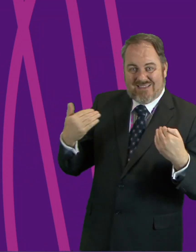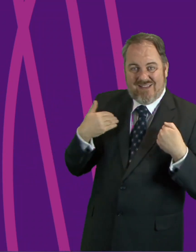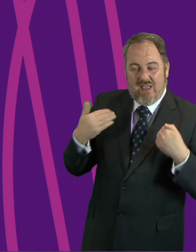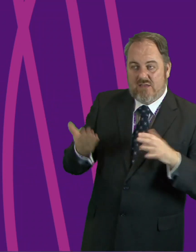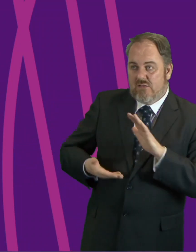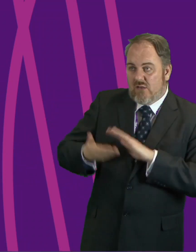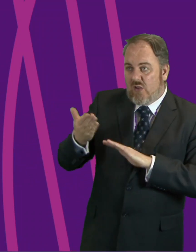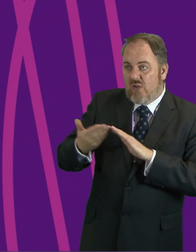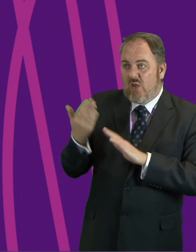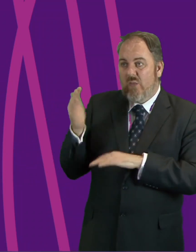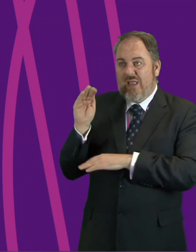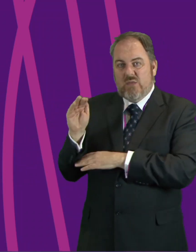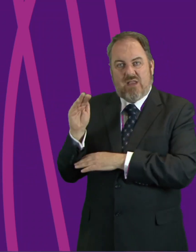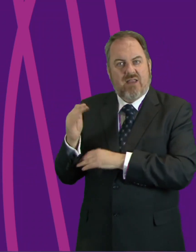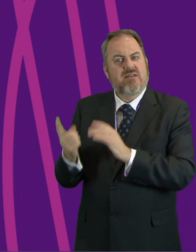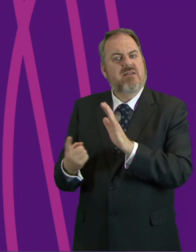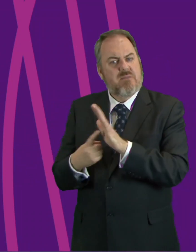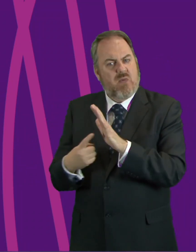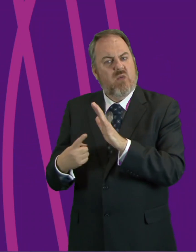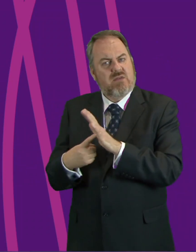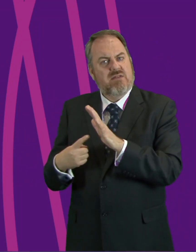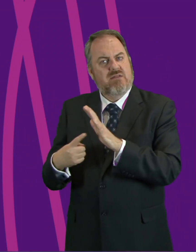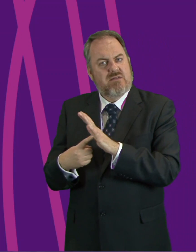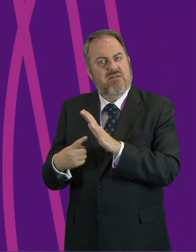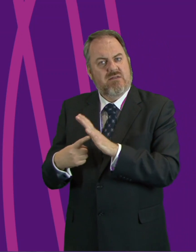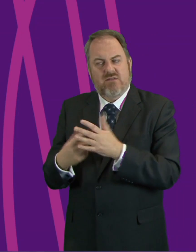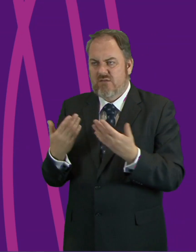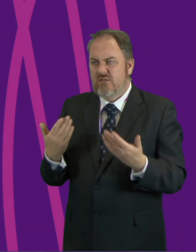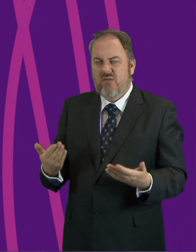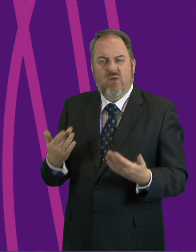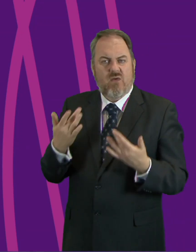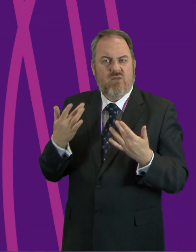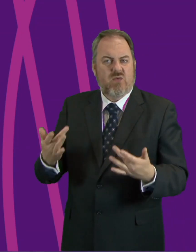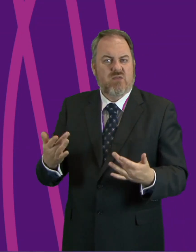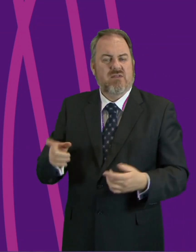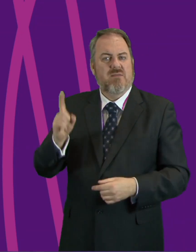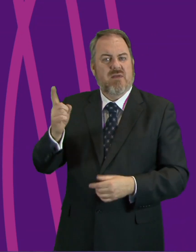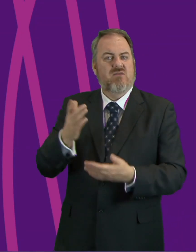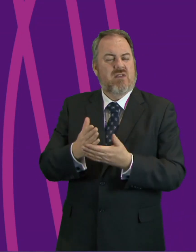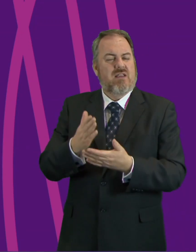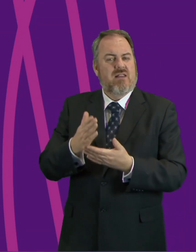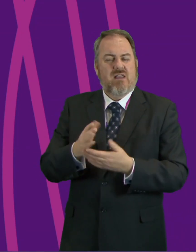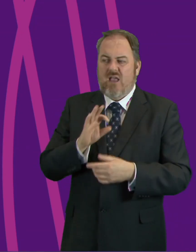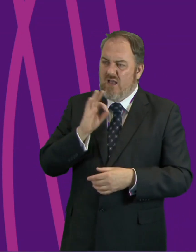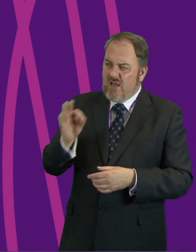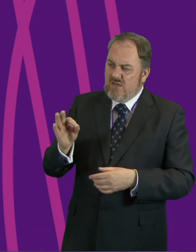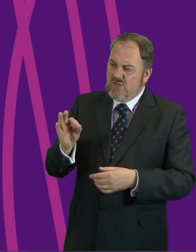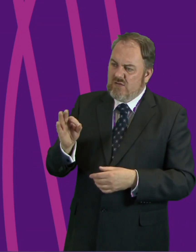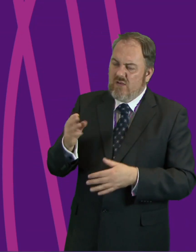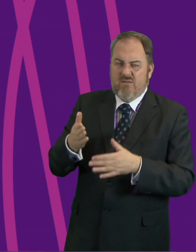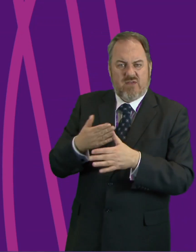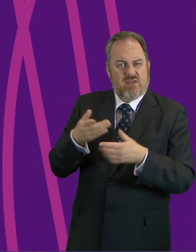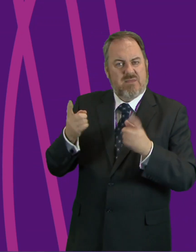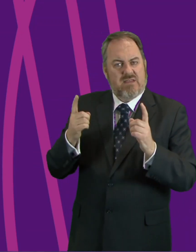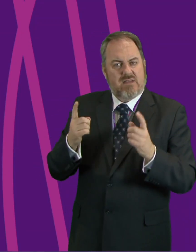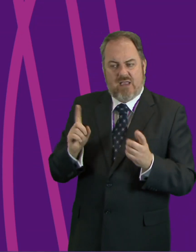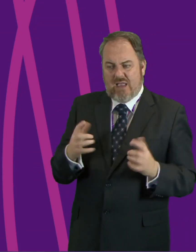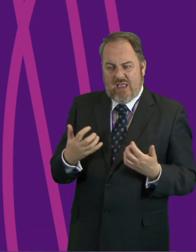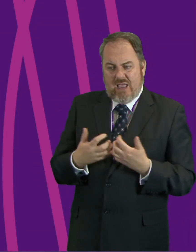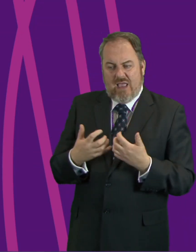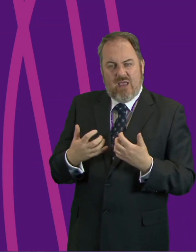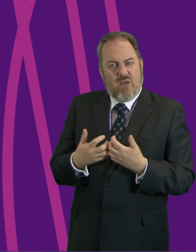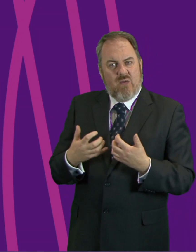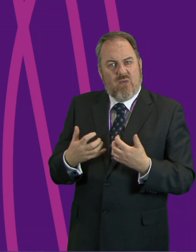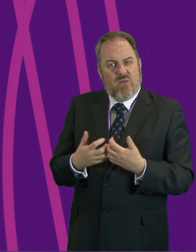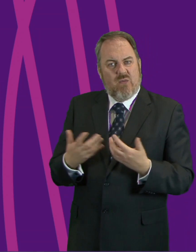the situation raised recently by Joan McAlpine. Can I therefore ask the First Minister what consideration the Scottish Government have given to the impact of